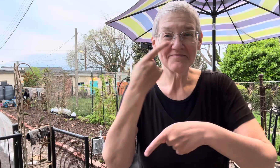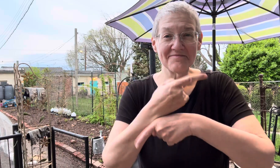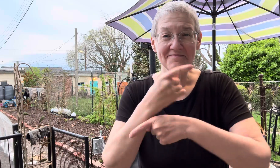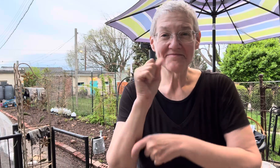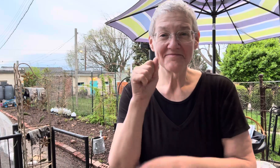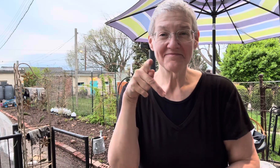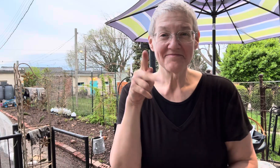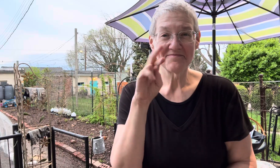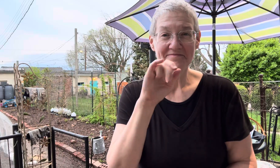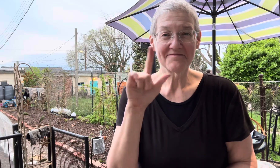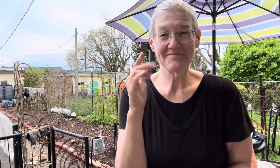15th